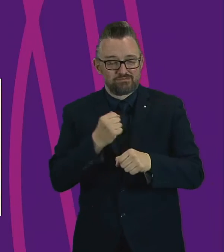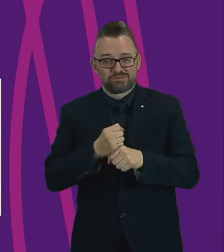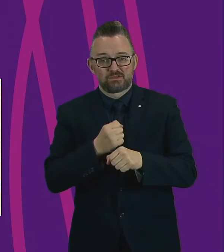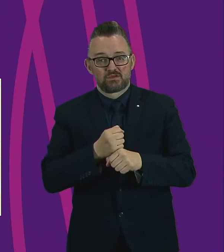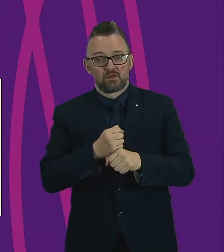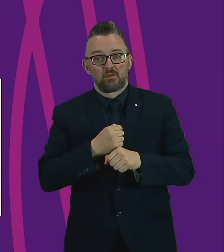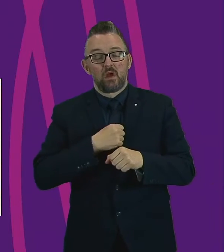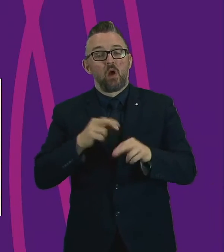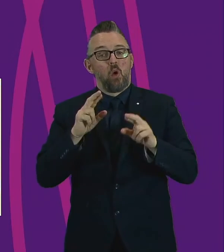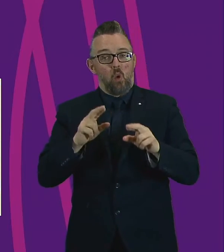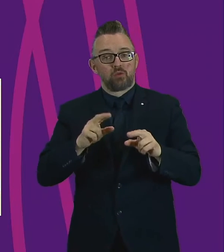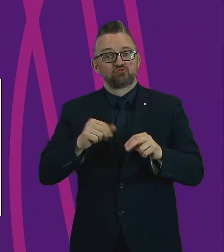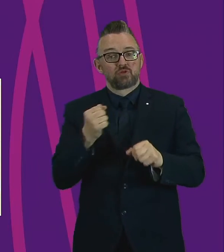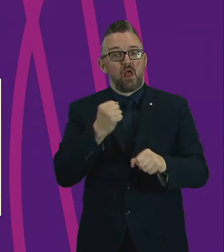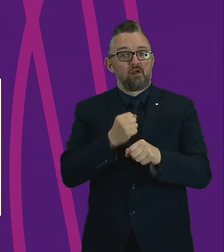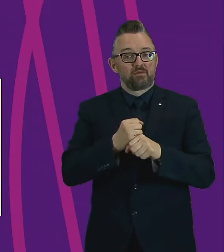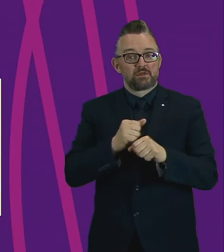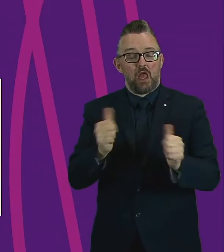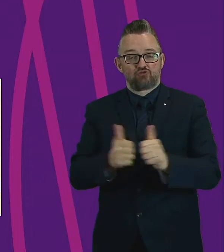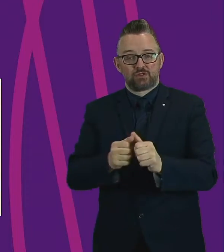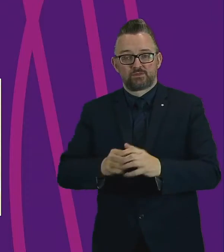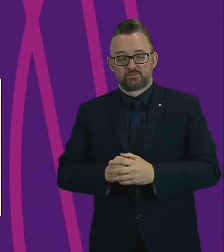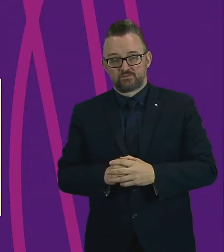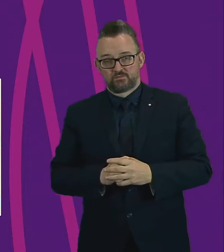I hope the Scottish Government agrees.